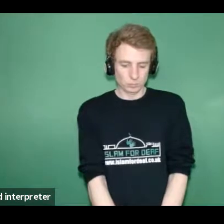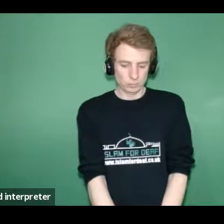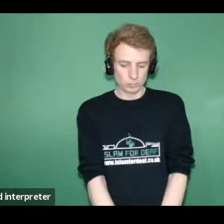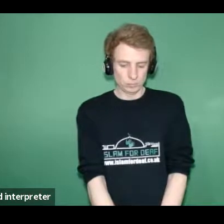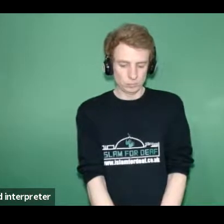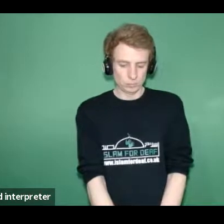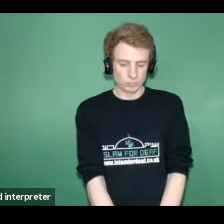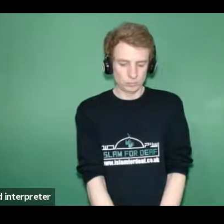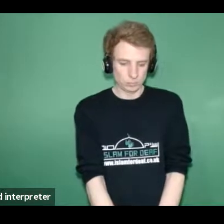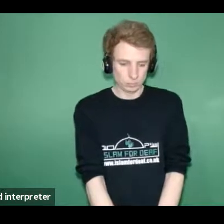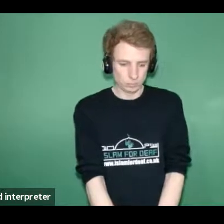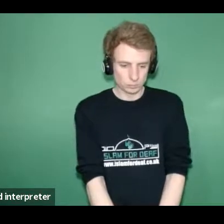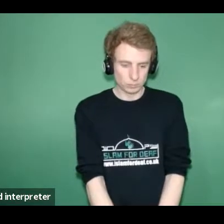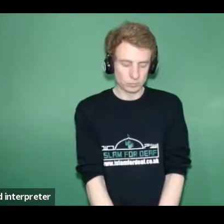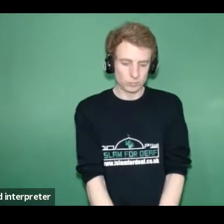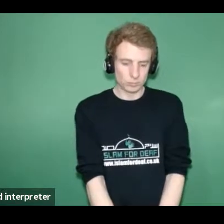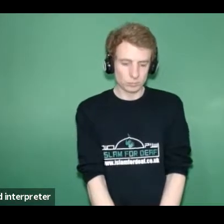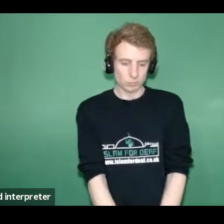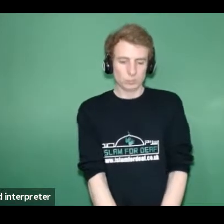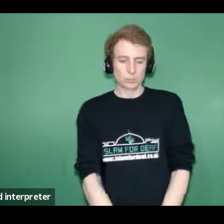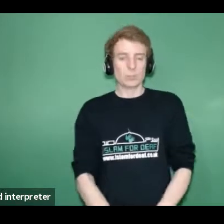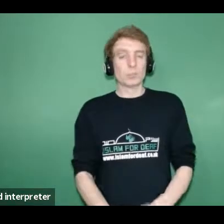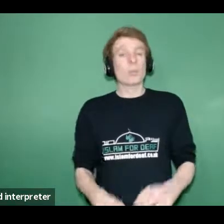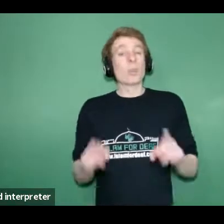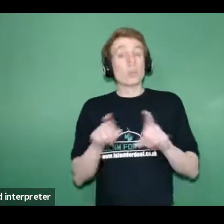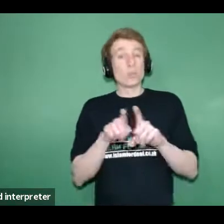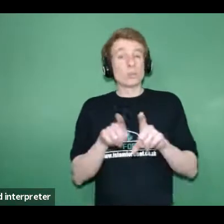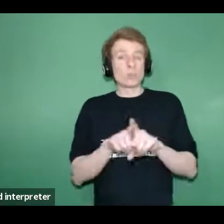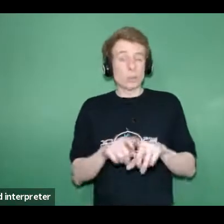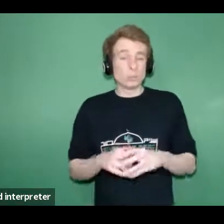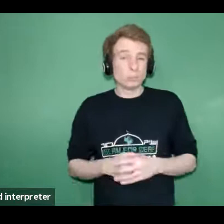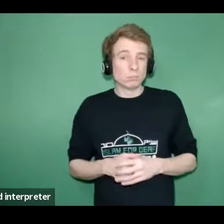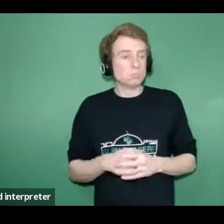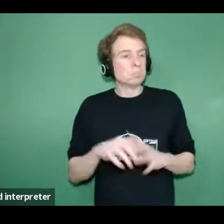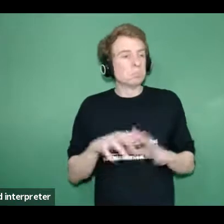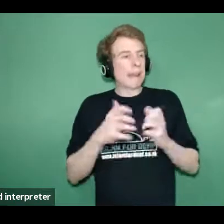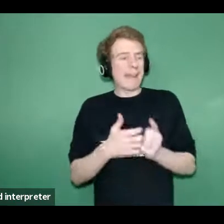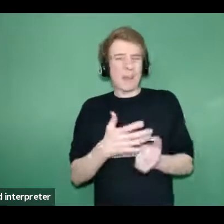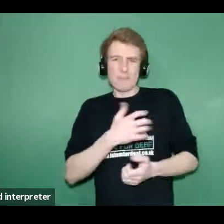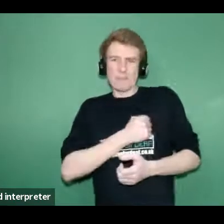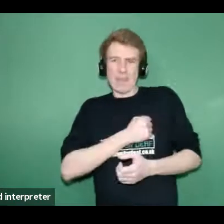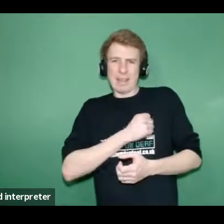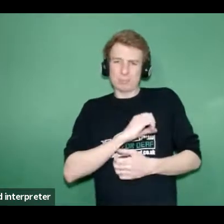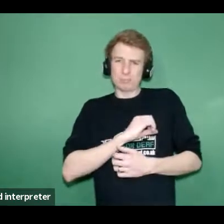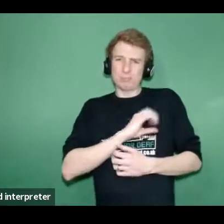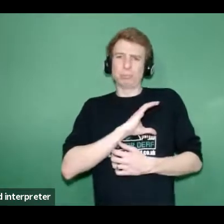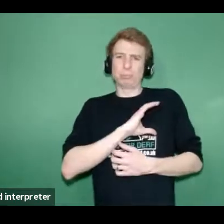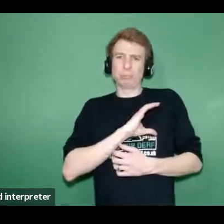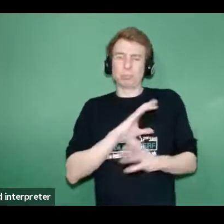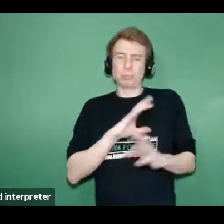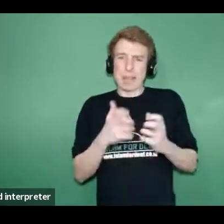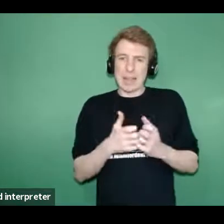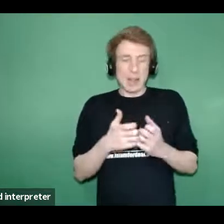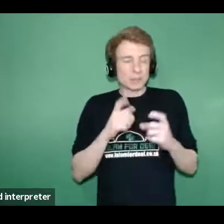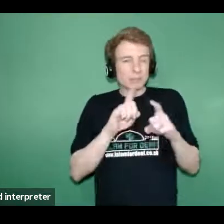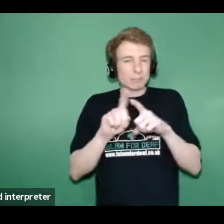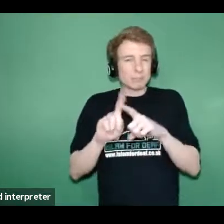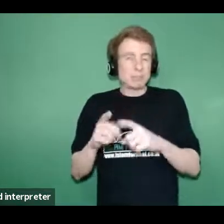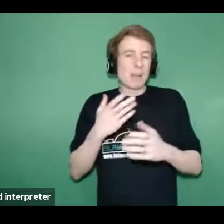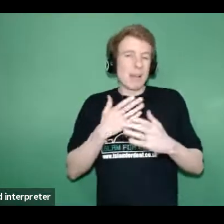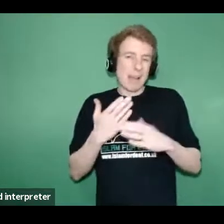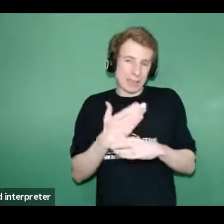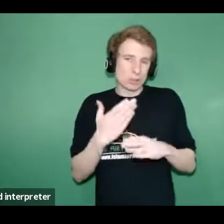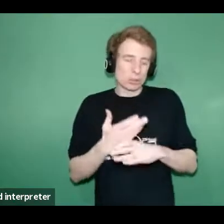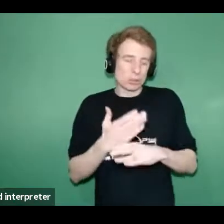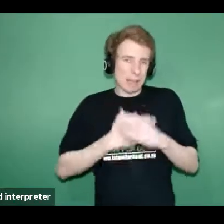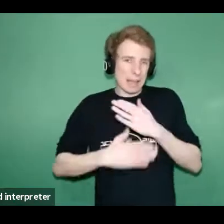And also from the actions that can increase an individual's faith is that which this blessed charity